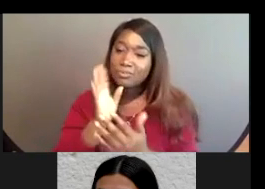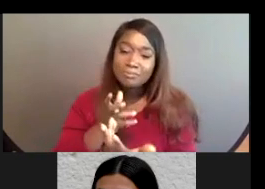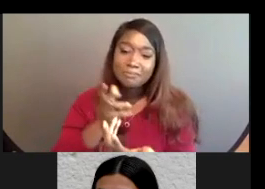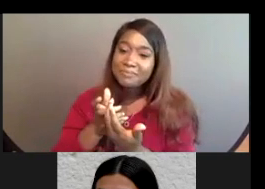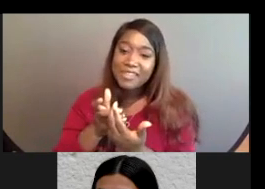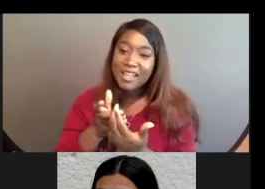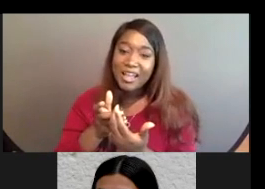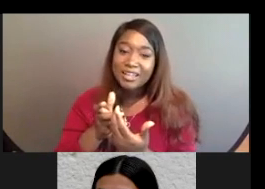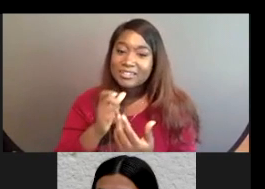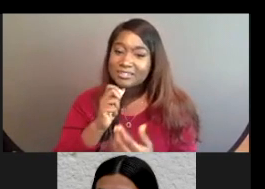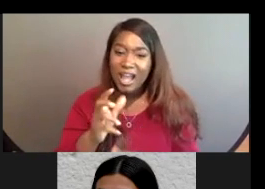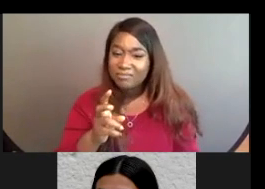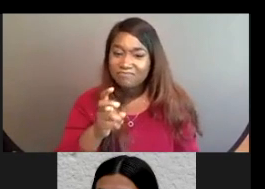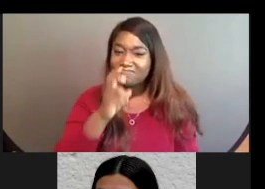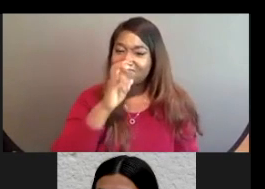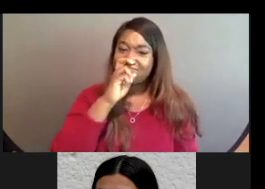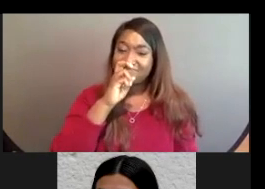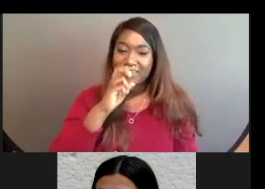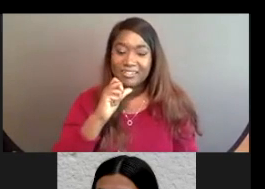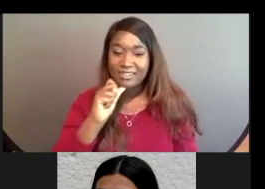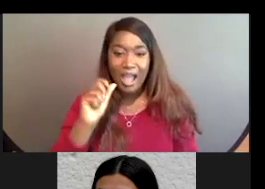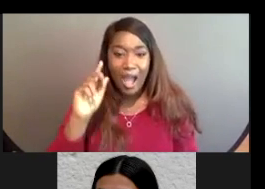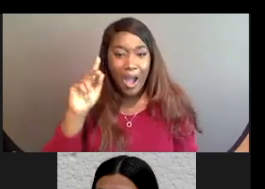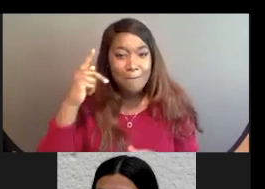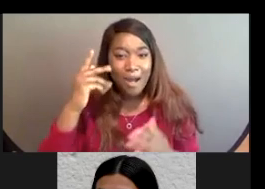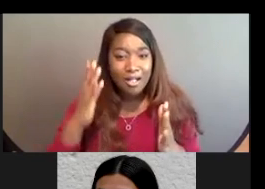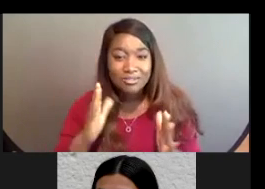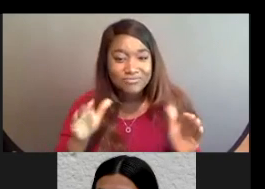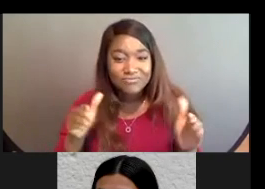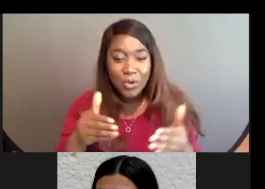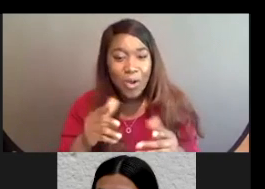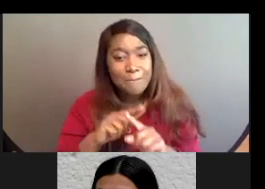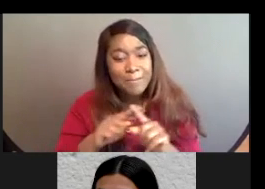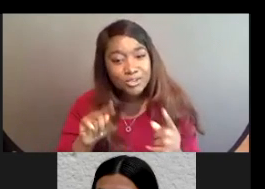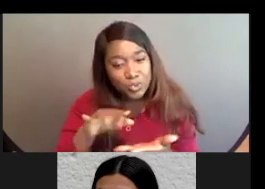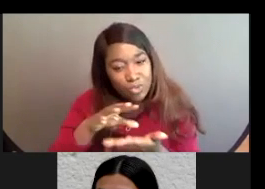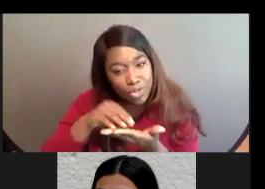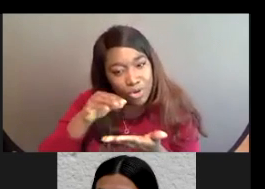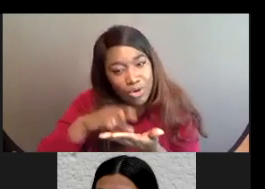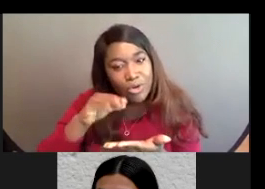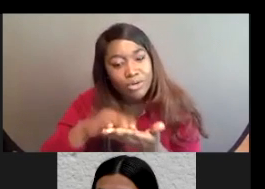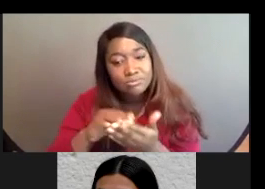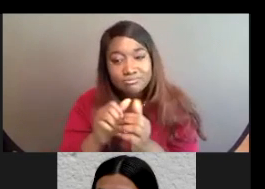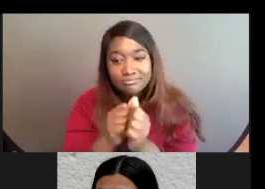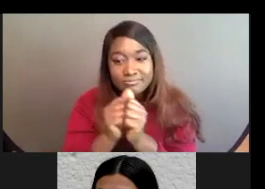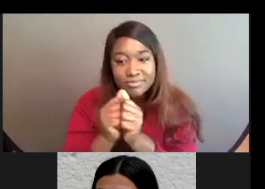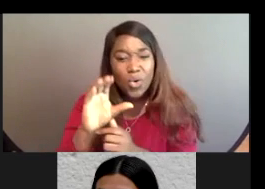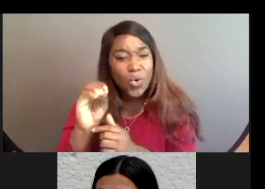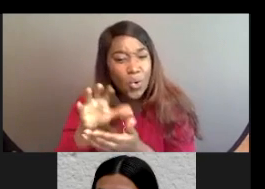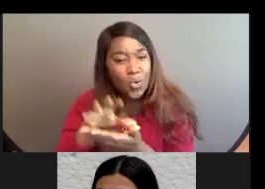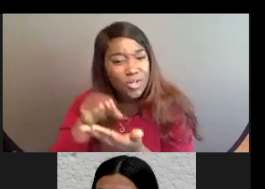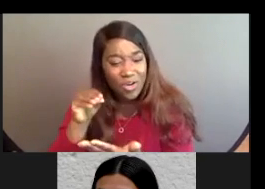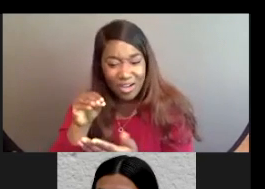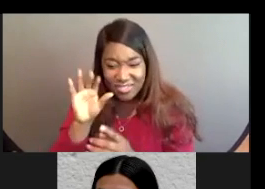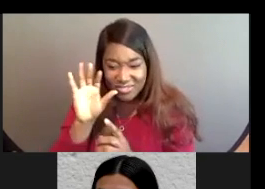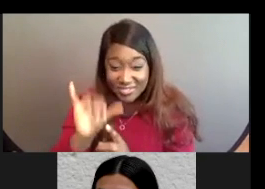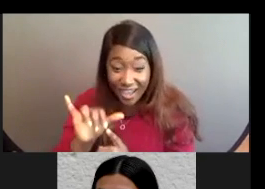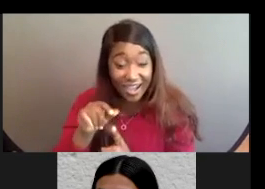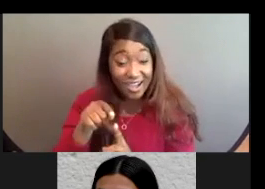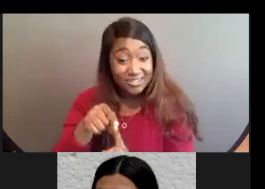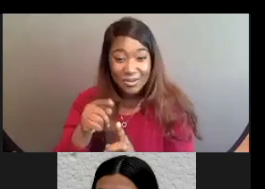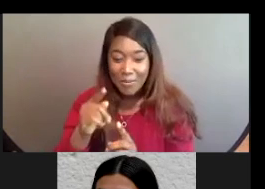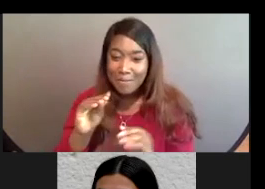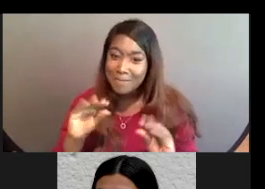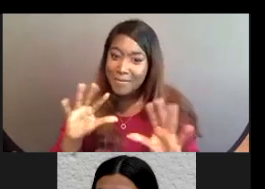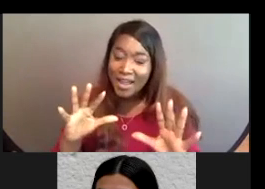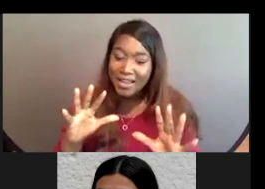rigid politics, but come to learn together and co-learn. And I think there's some magic that happens when we learn from each other where we